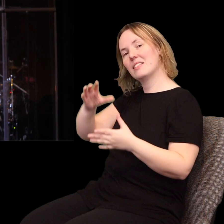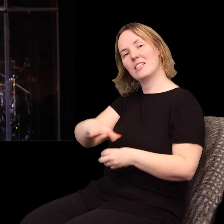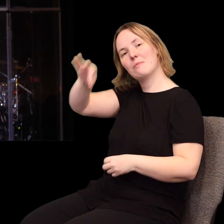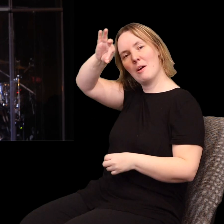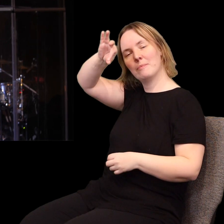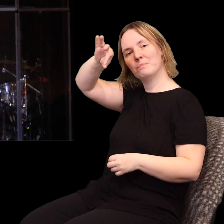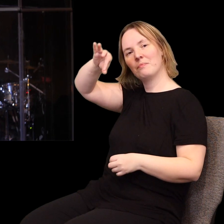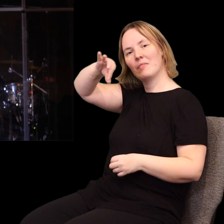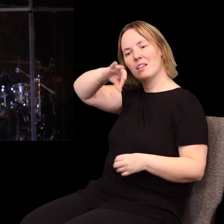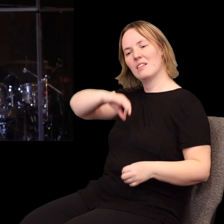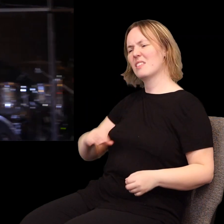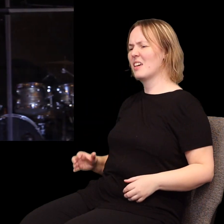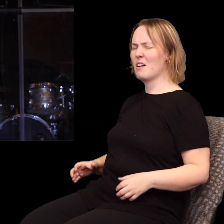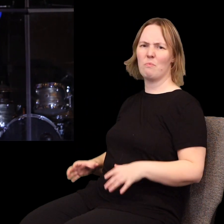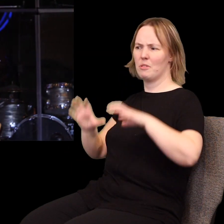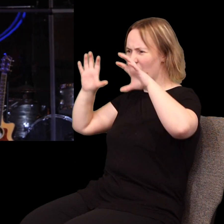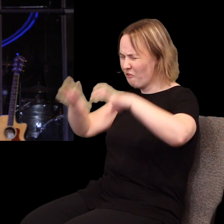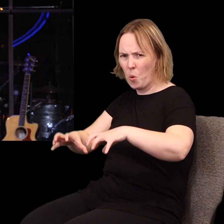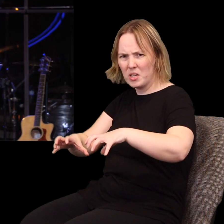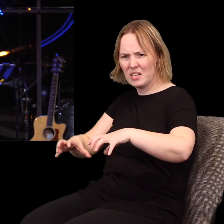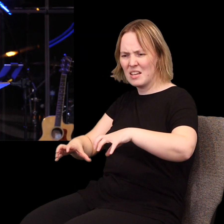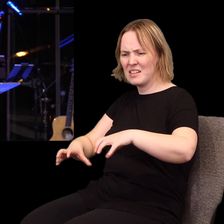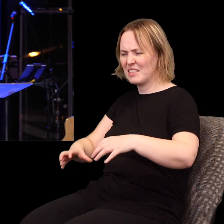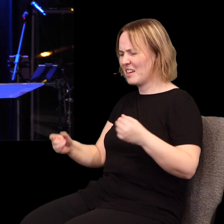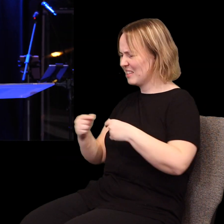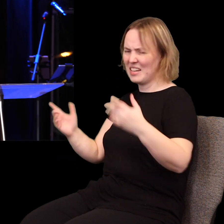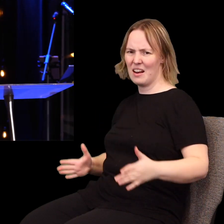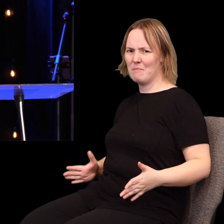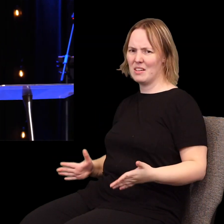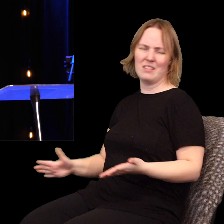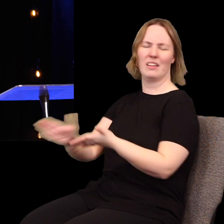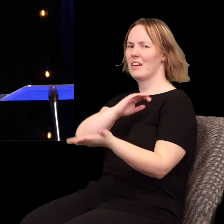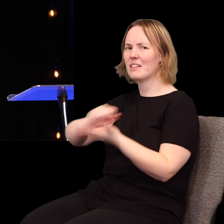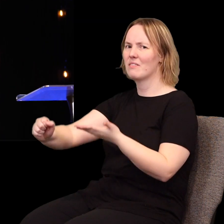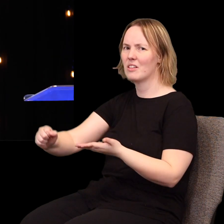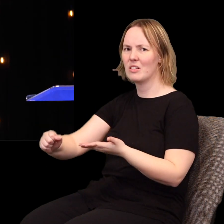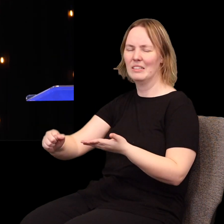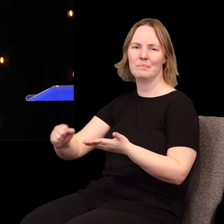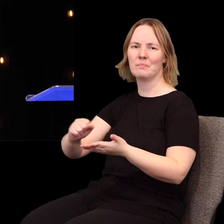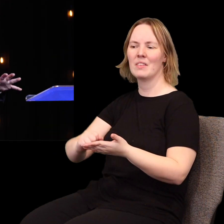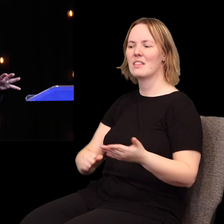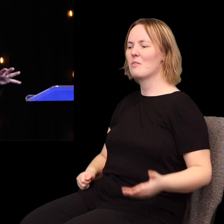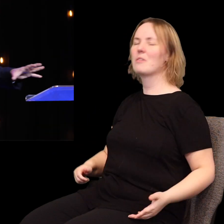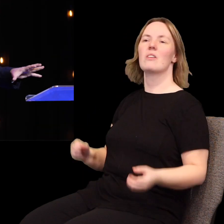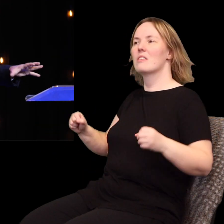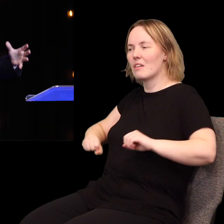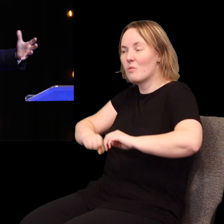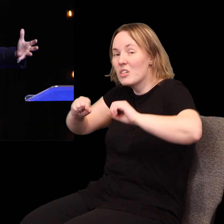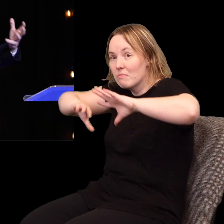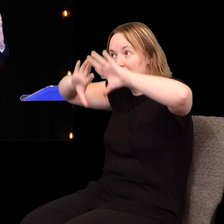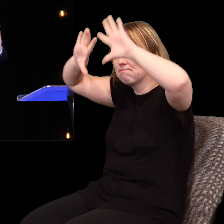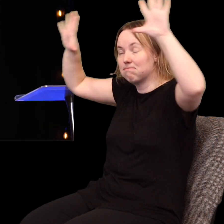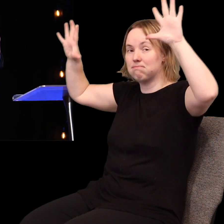Spirit. They will be a force that the enemy will not be able to extinguish. They will be a force that will actually penetrate the